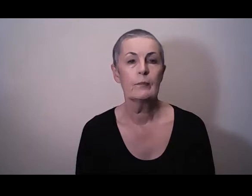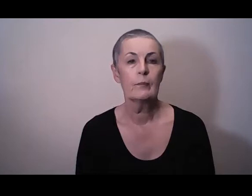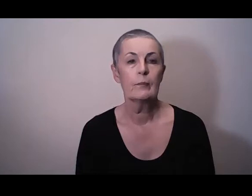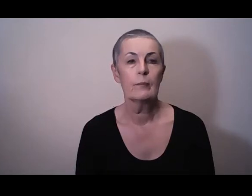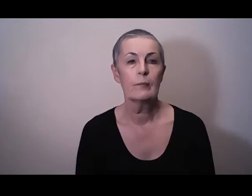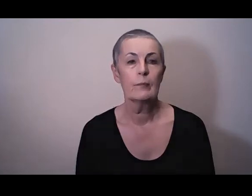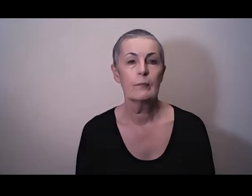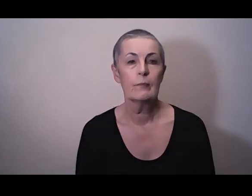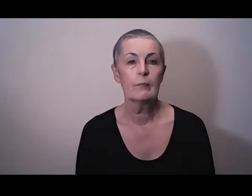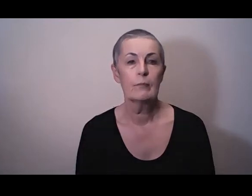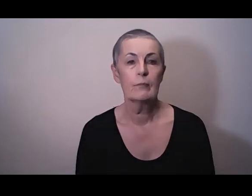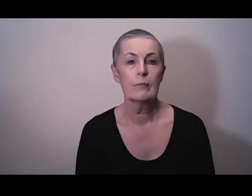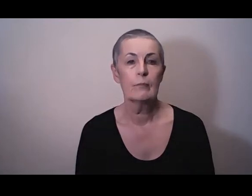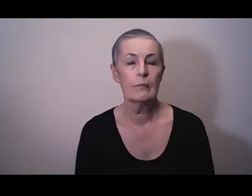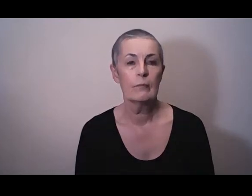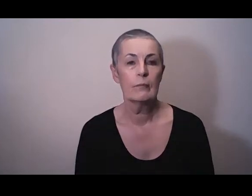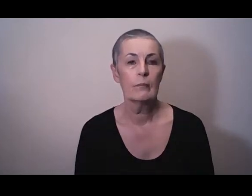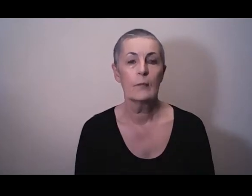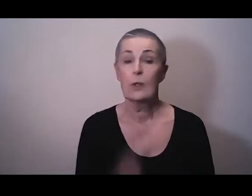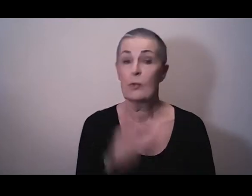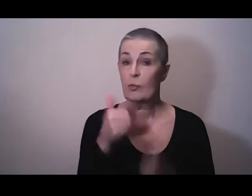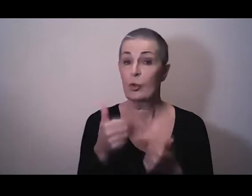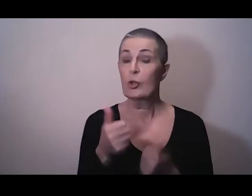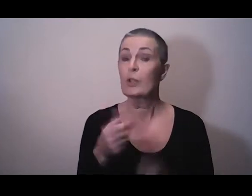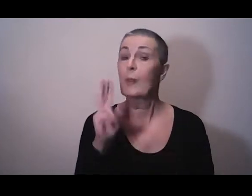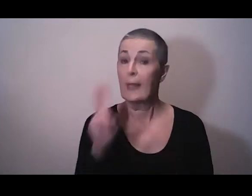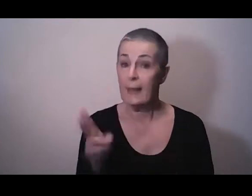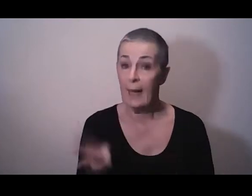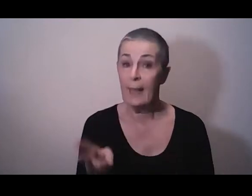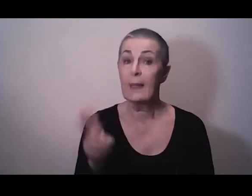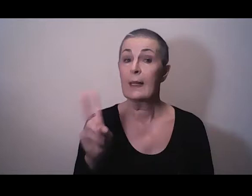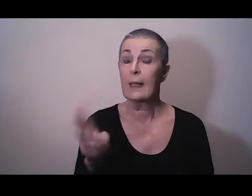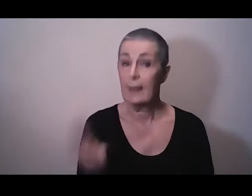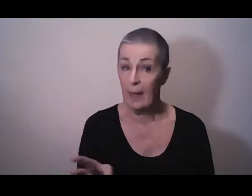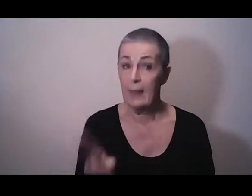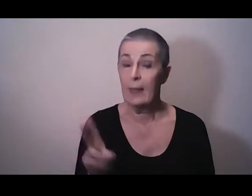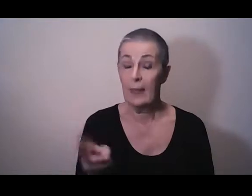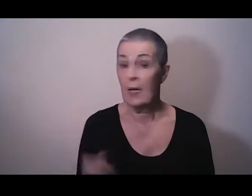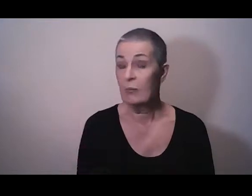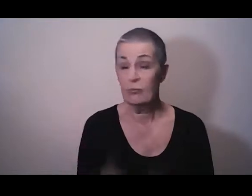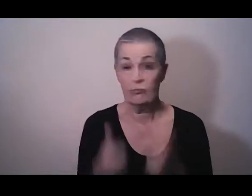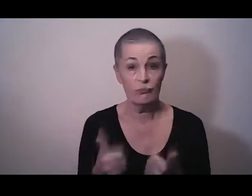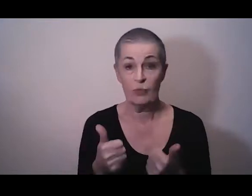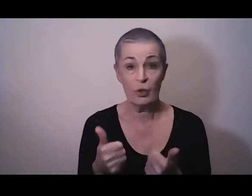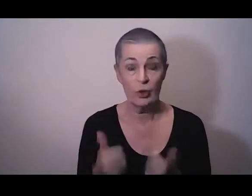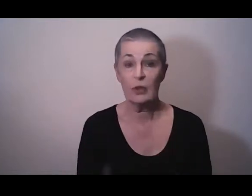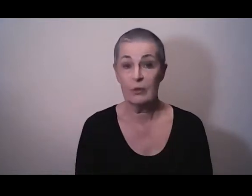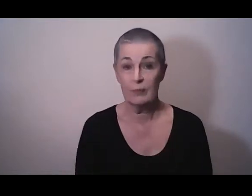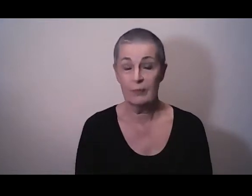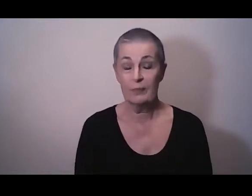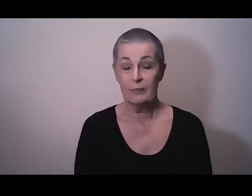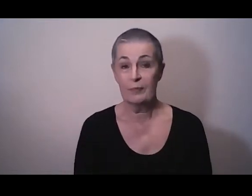It's good to do the repetitions together because that way you benefit from the repetitions. It helps you to get used